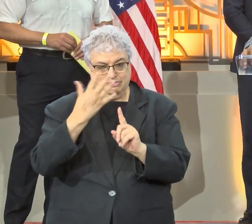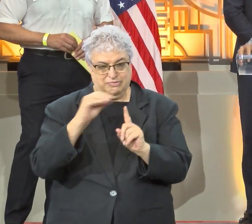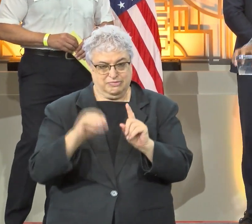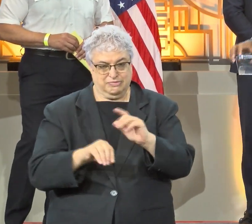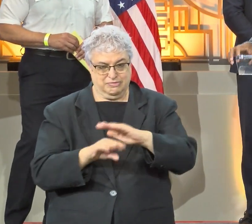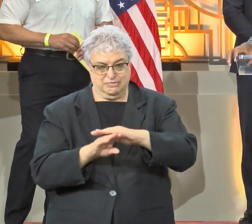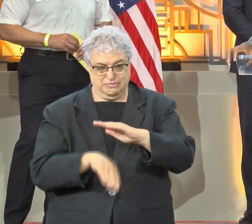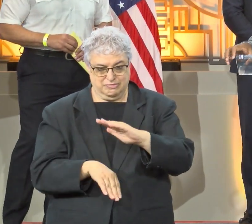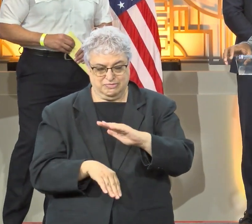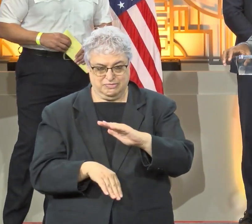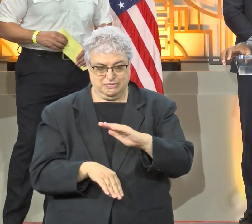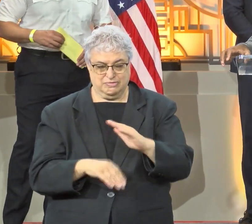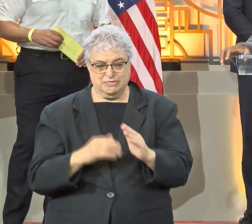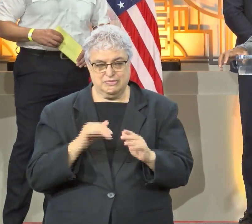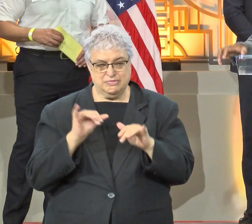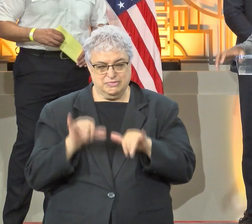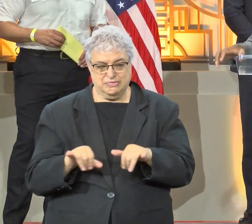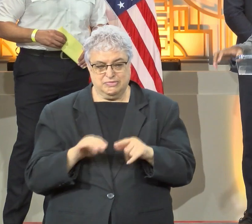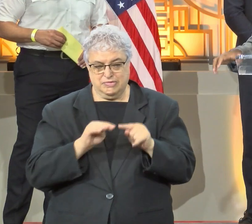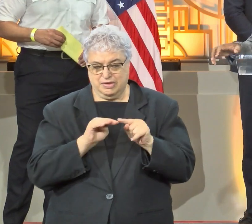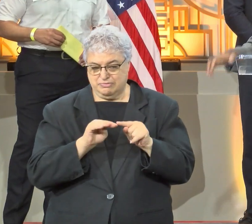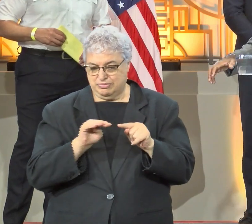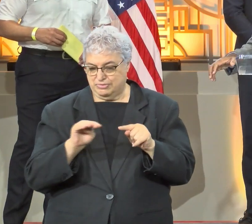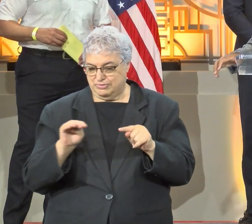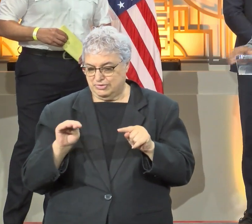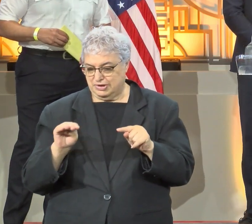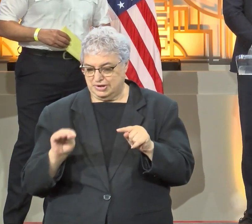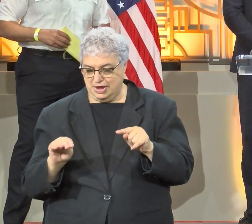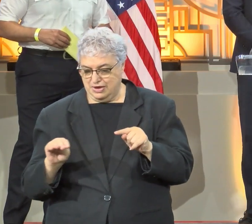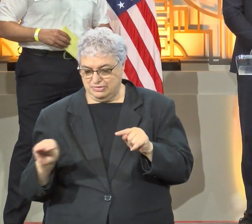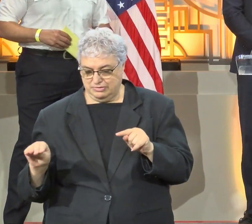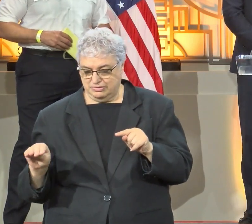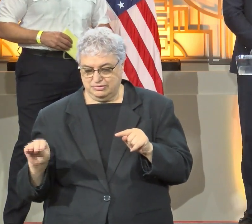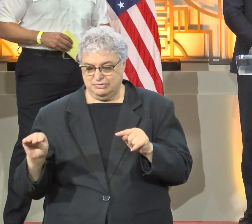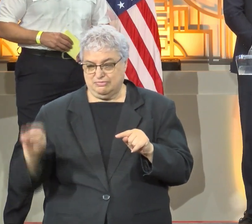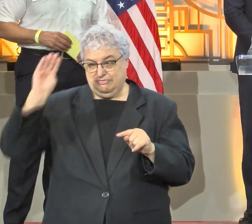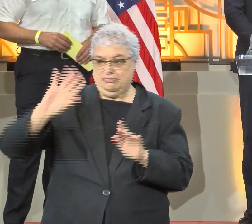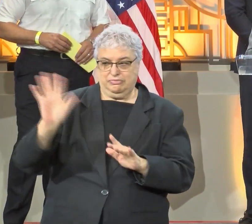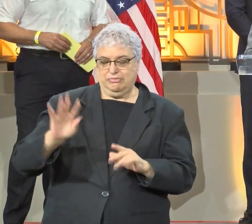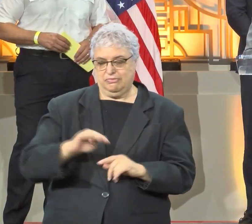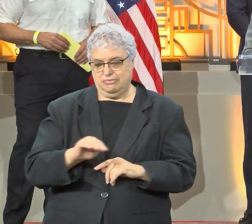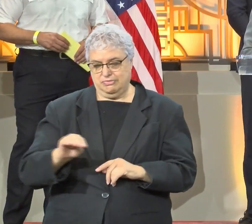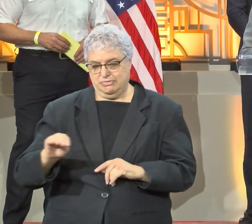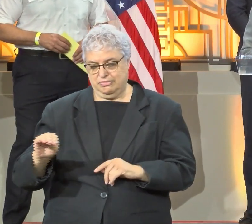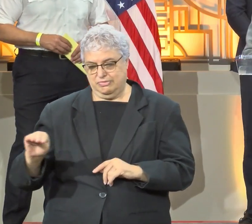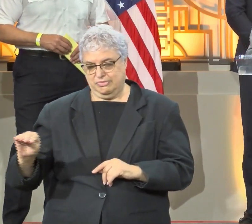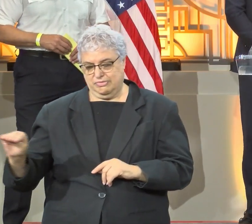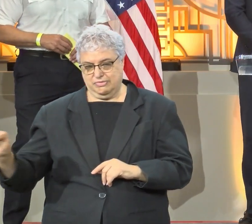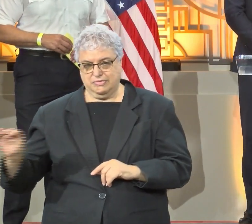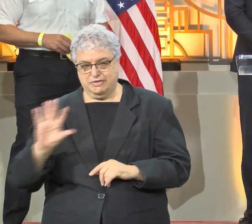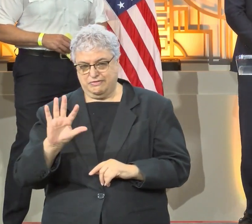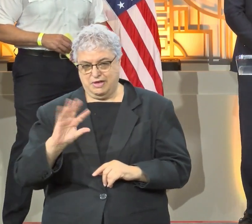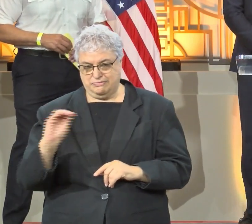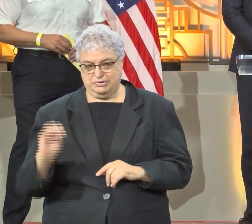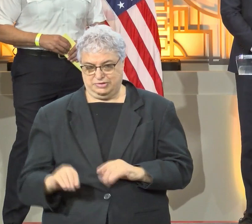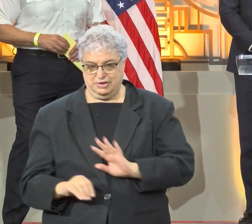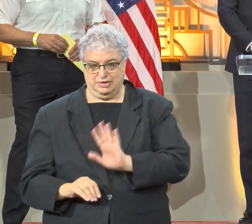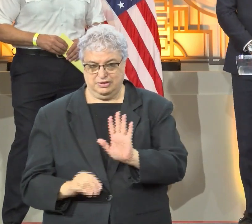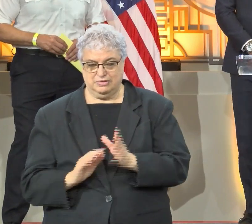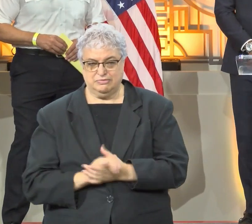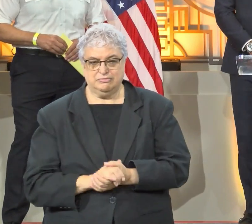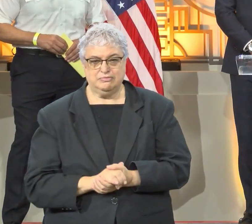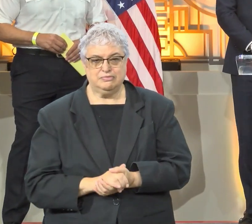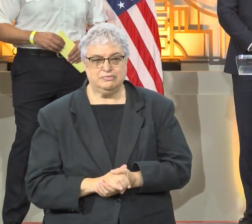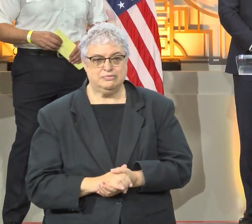5% and to keep it at 5% or below. That will give everyone that added comfort about,